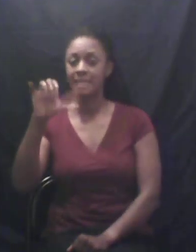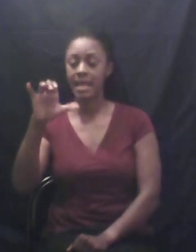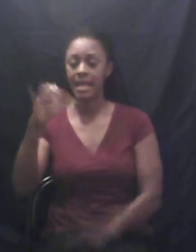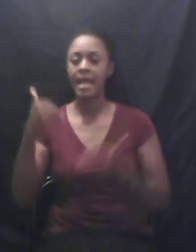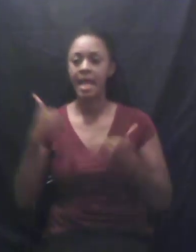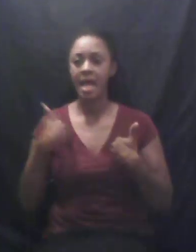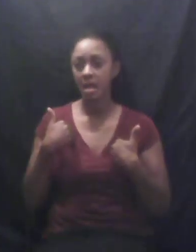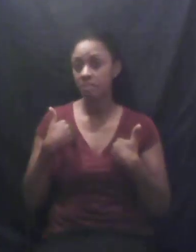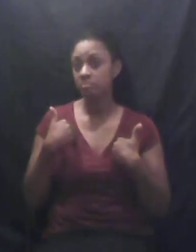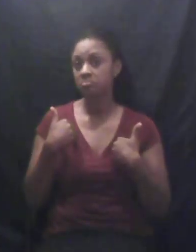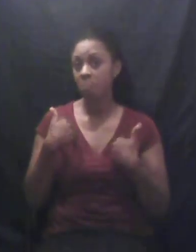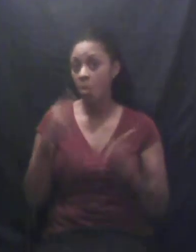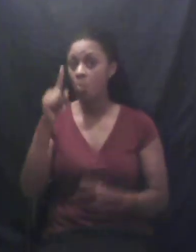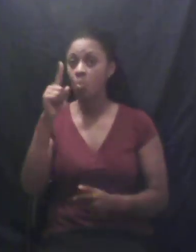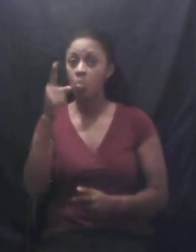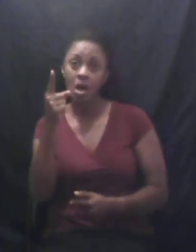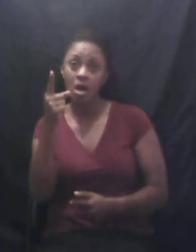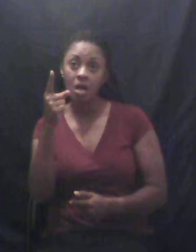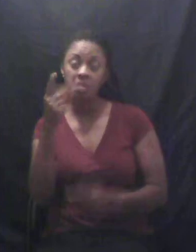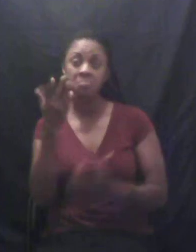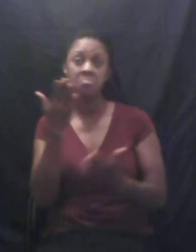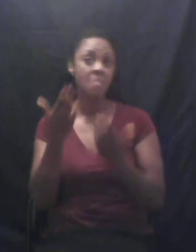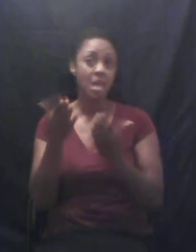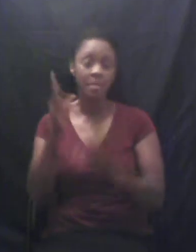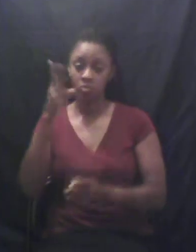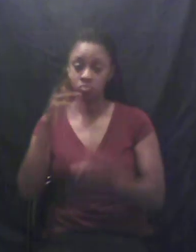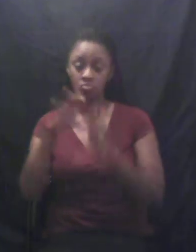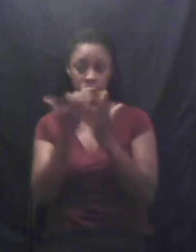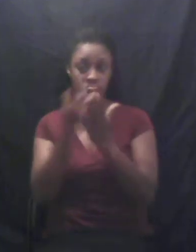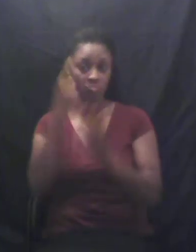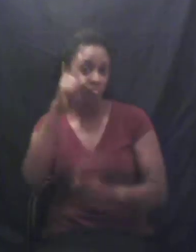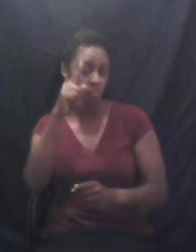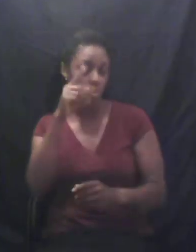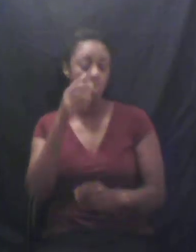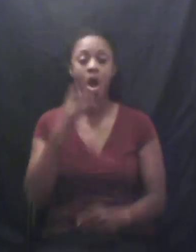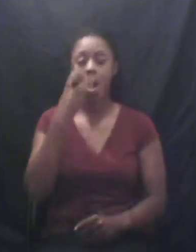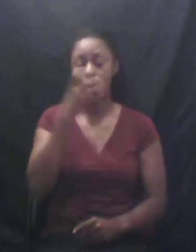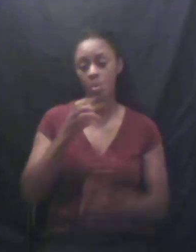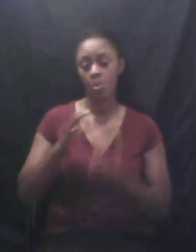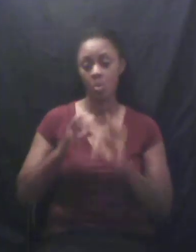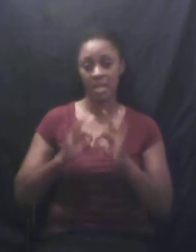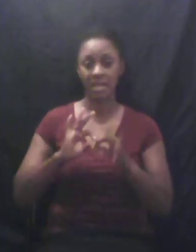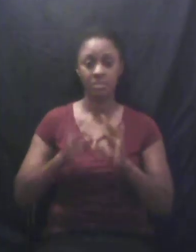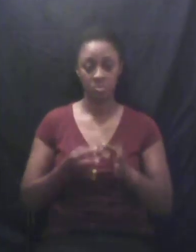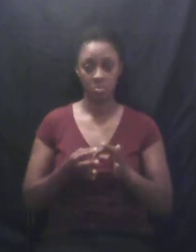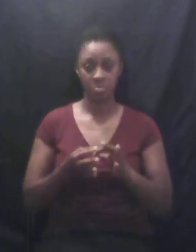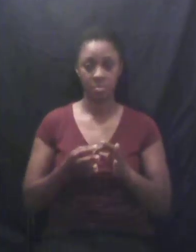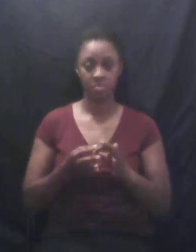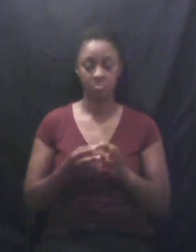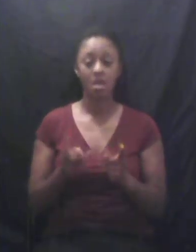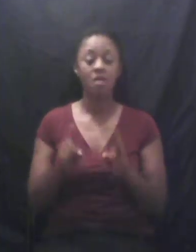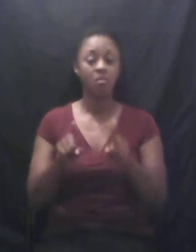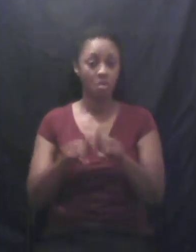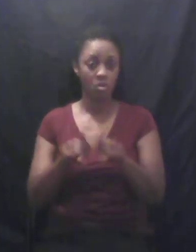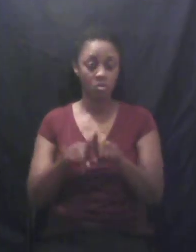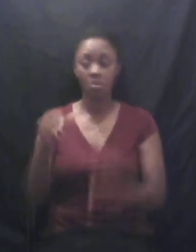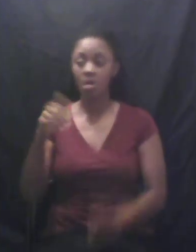interpreting. And some of the other colleges, like maybe Pierce, they